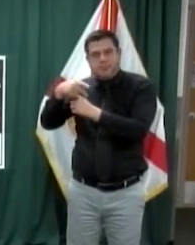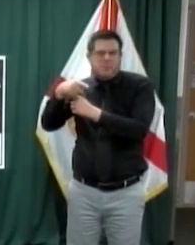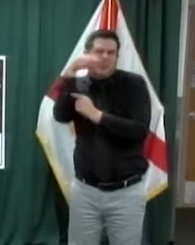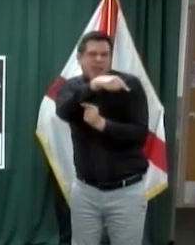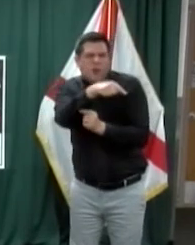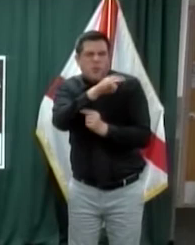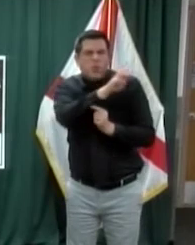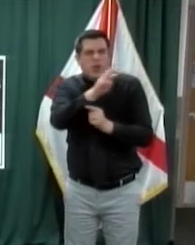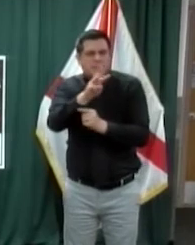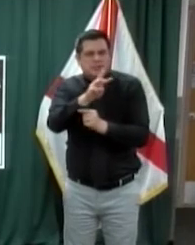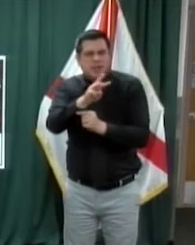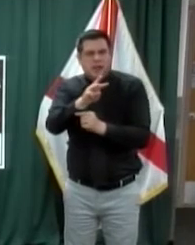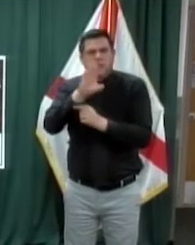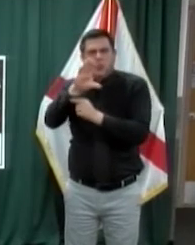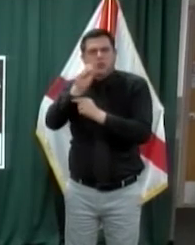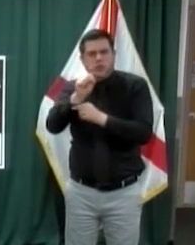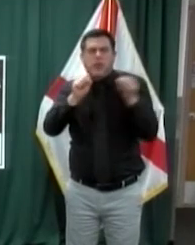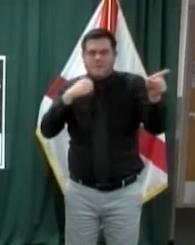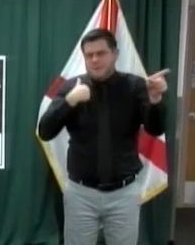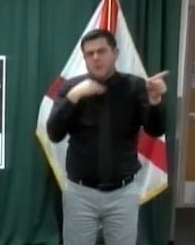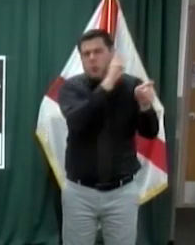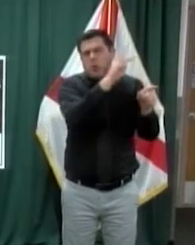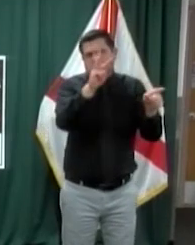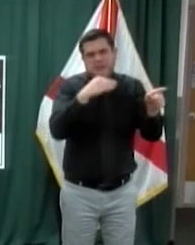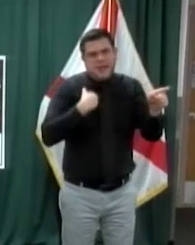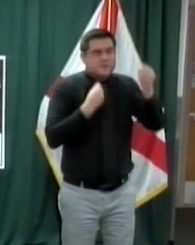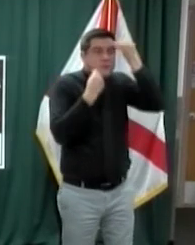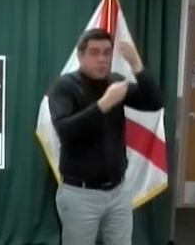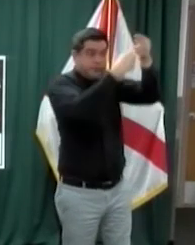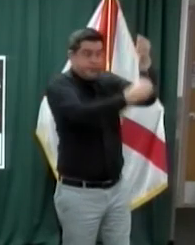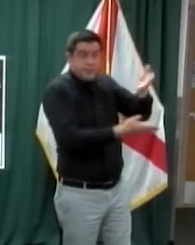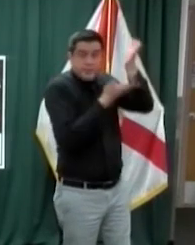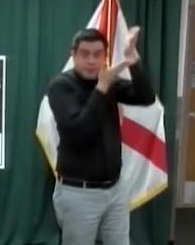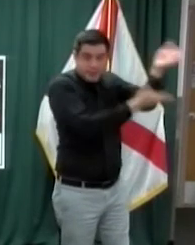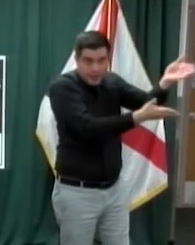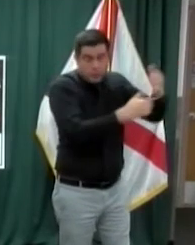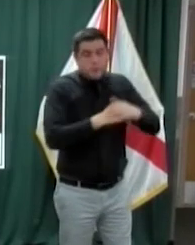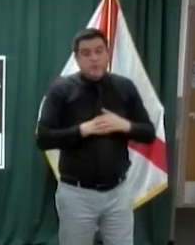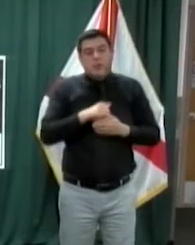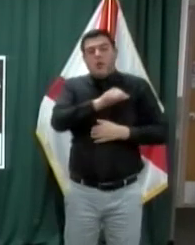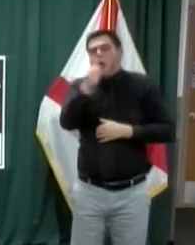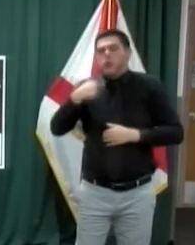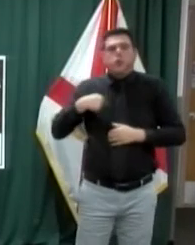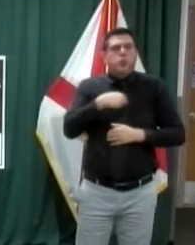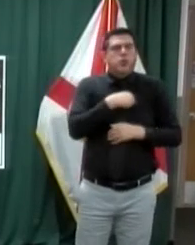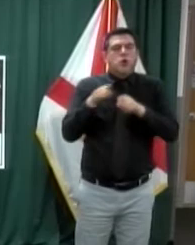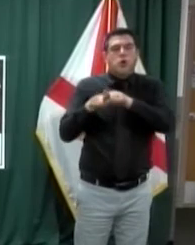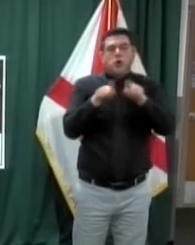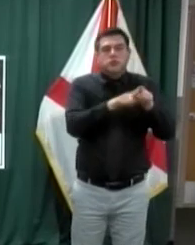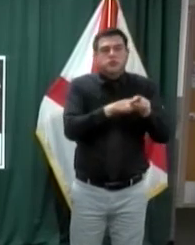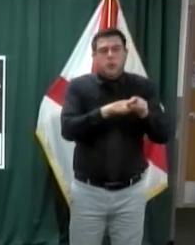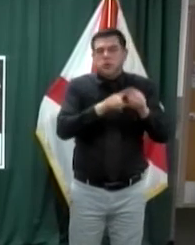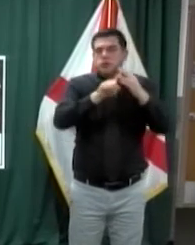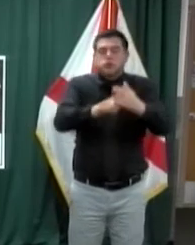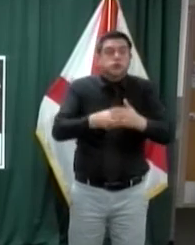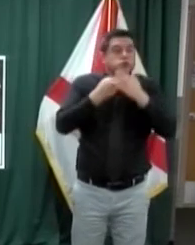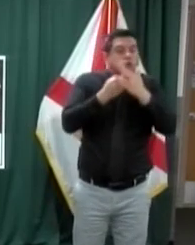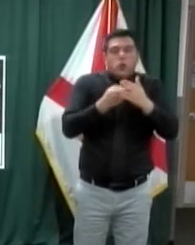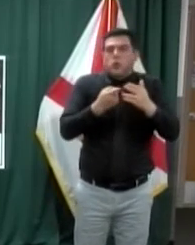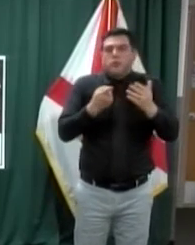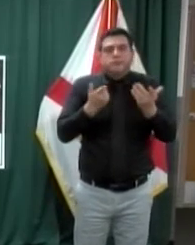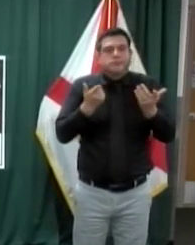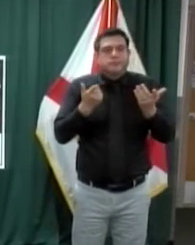Two last things that we are doing is we are also launching a free online learning program. It's called Skill Up Central